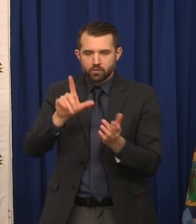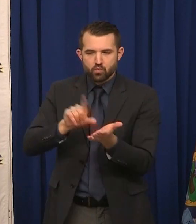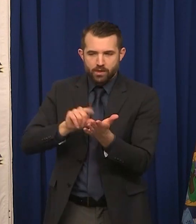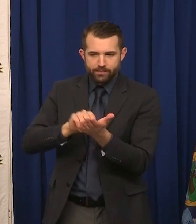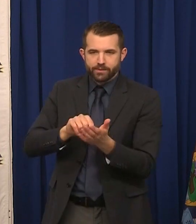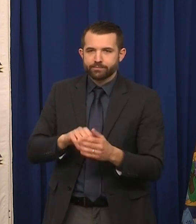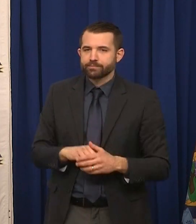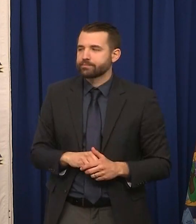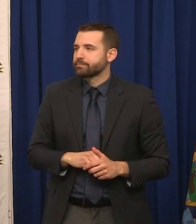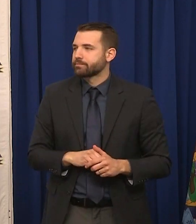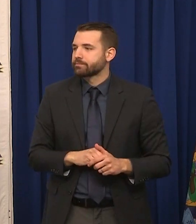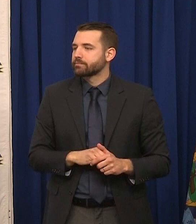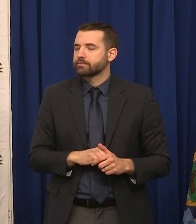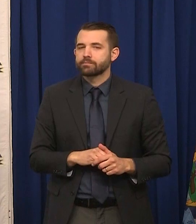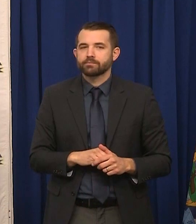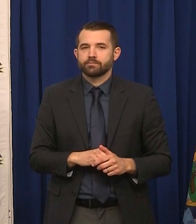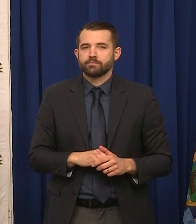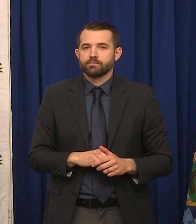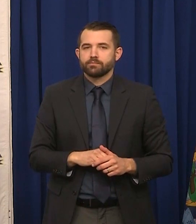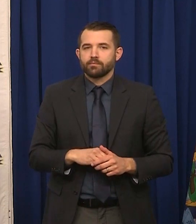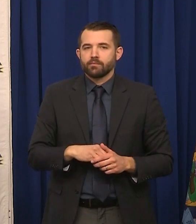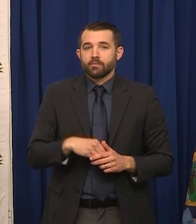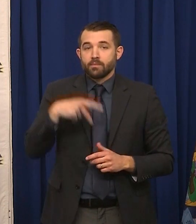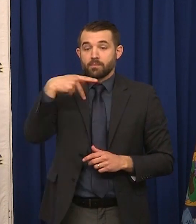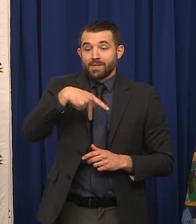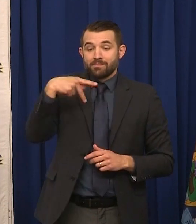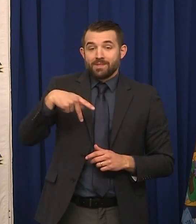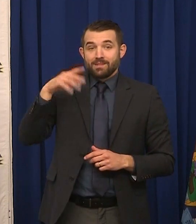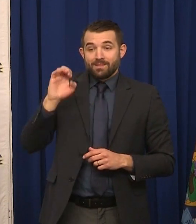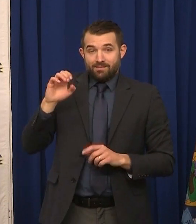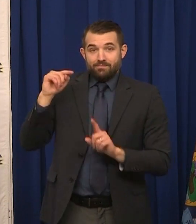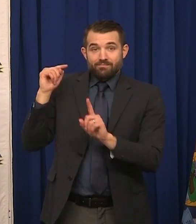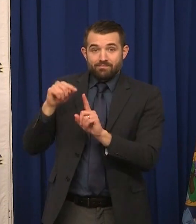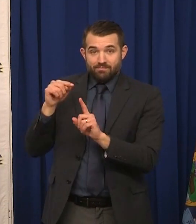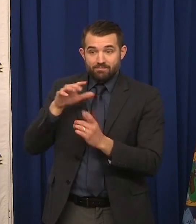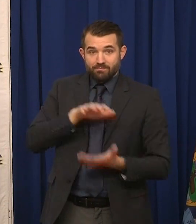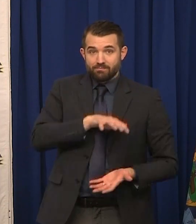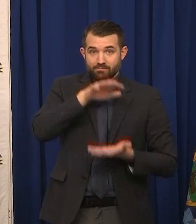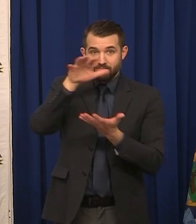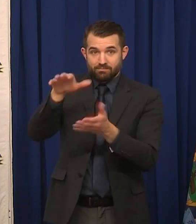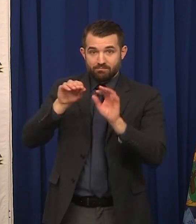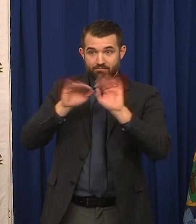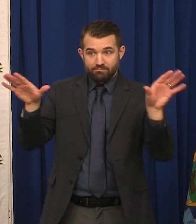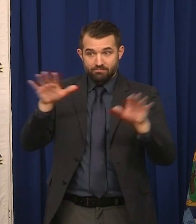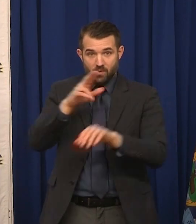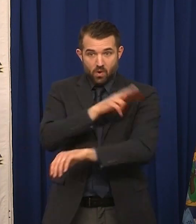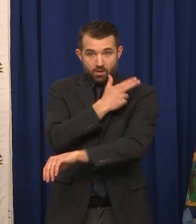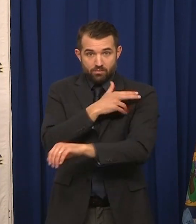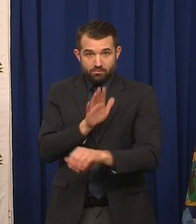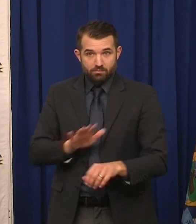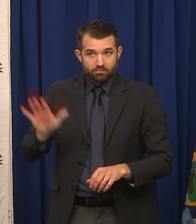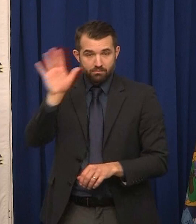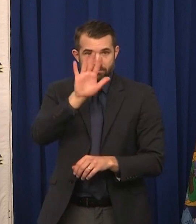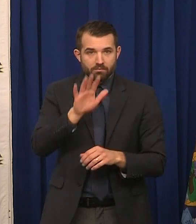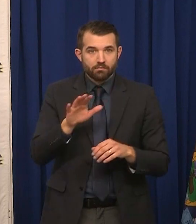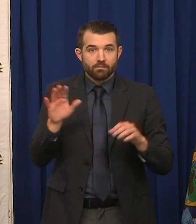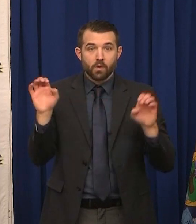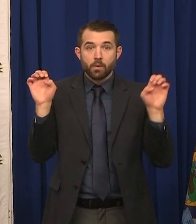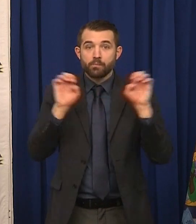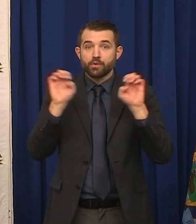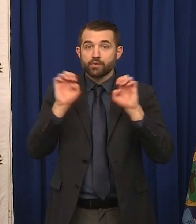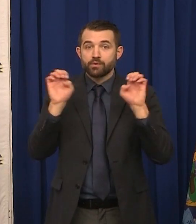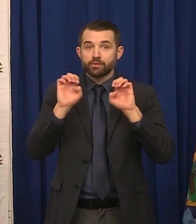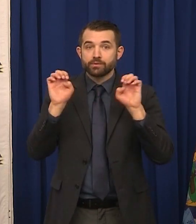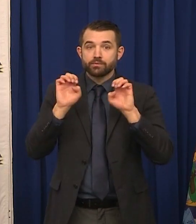you. When the personal protection equipment was distributed to hospitals and emergency medical staffs across the